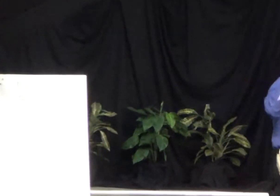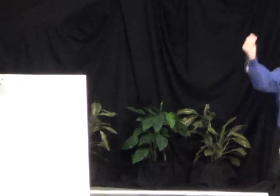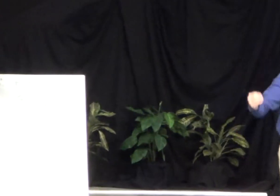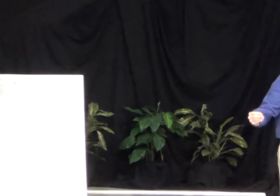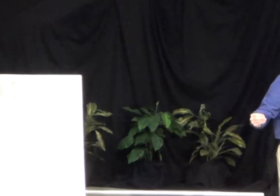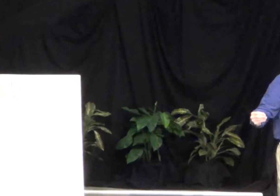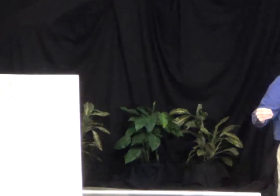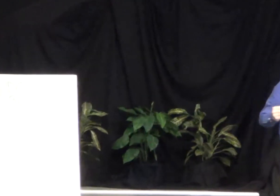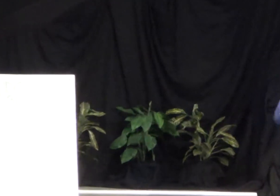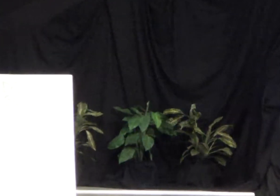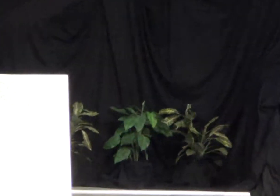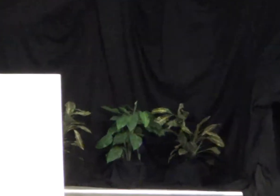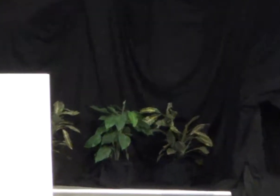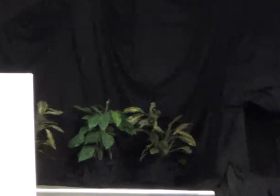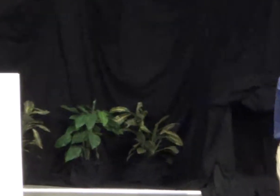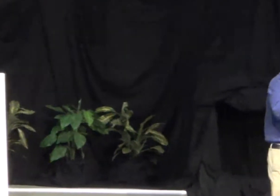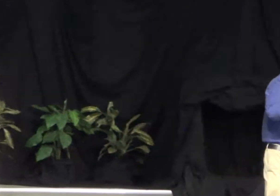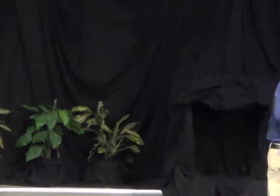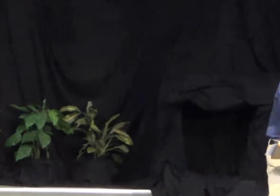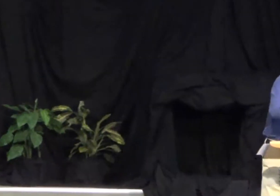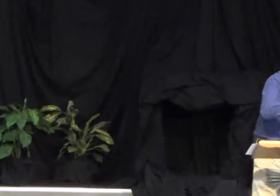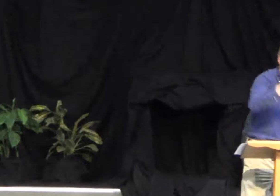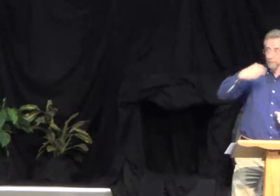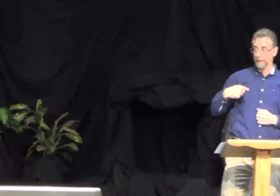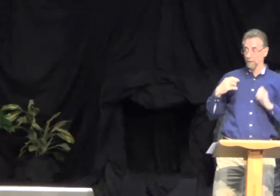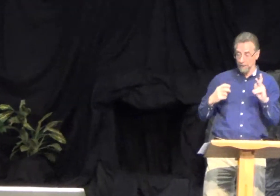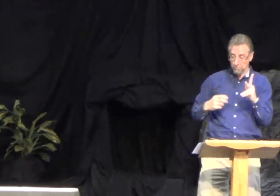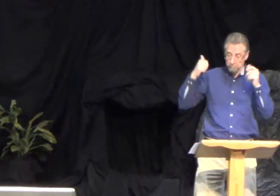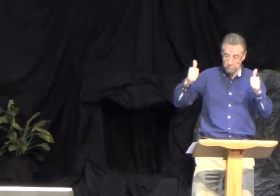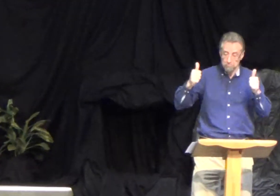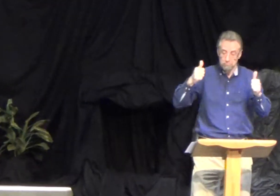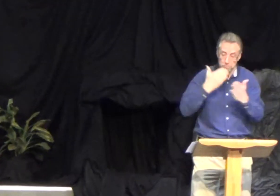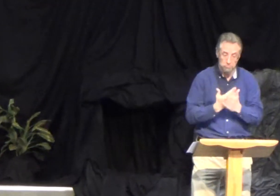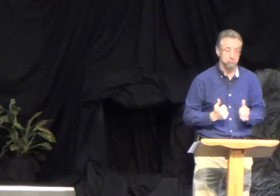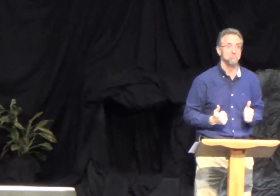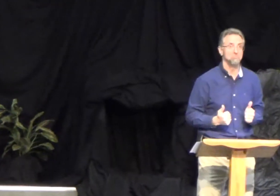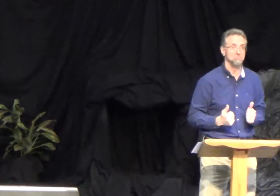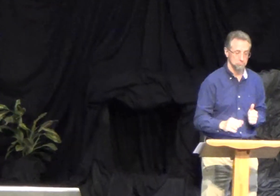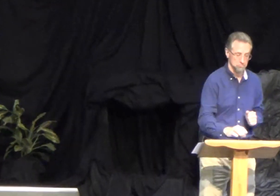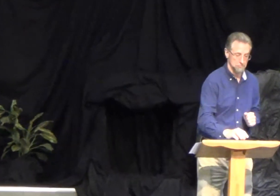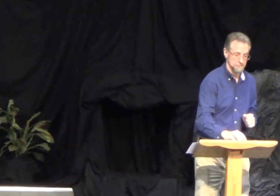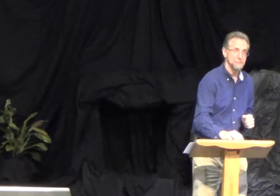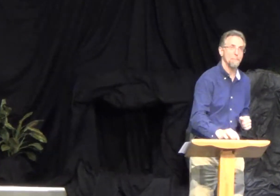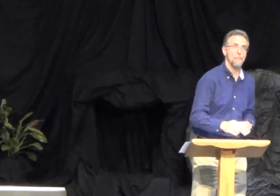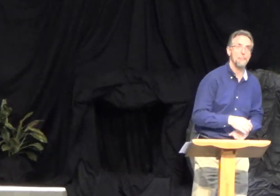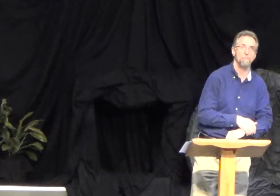Did he say, did he was leaving? He said, no, he says, what are you going to do with this for me?